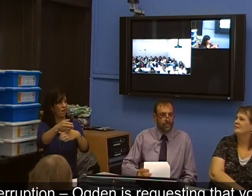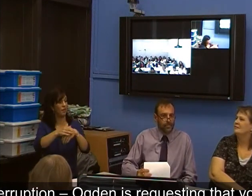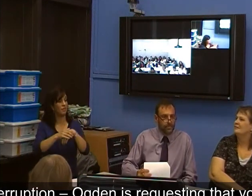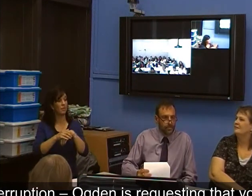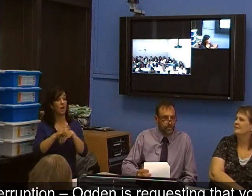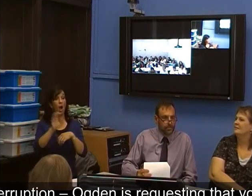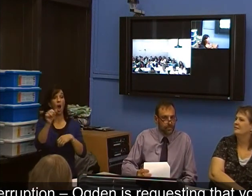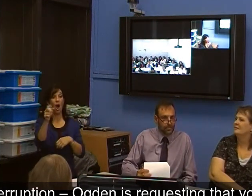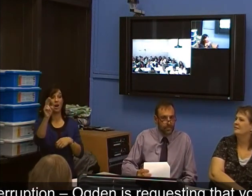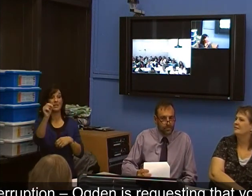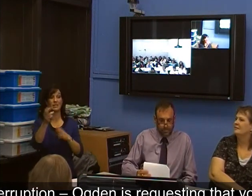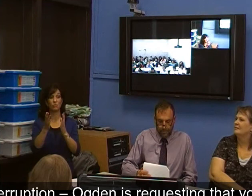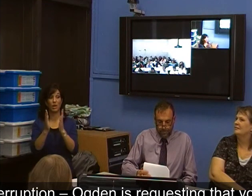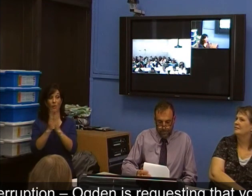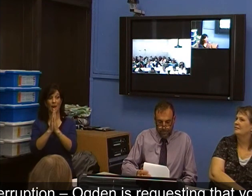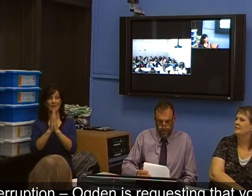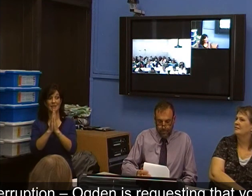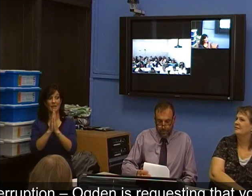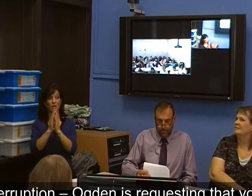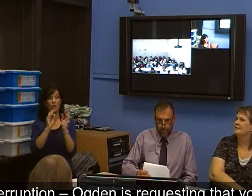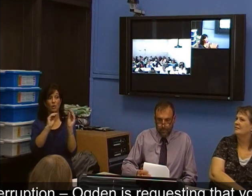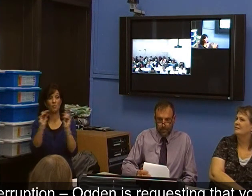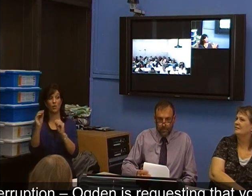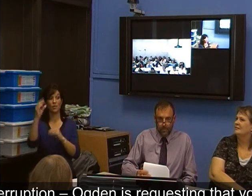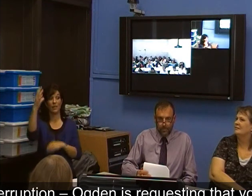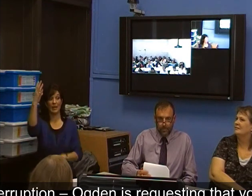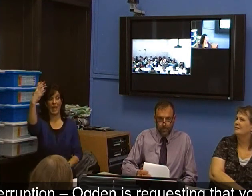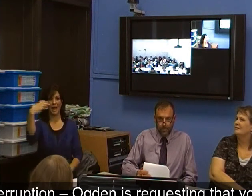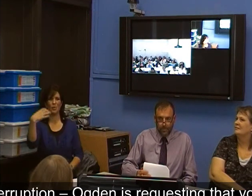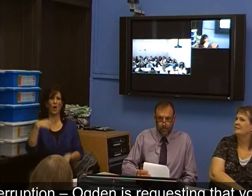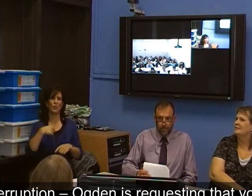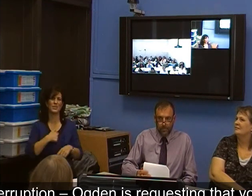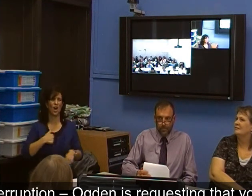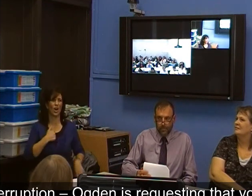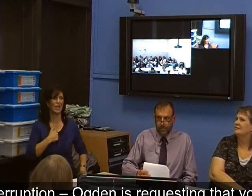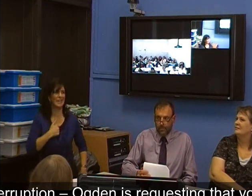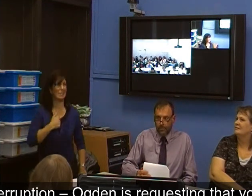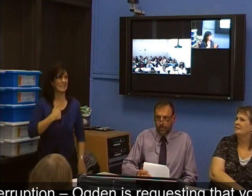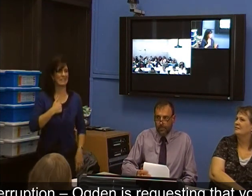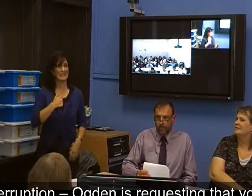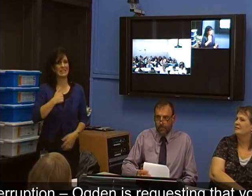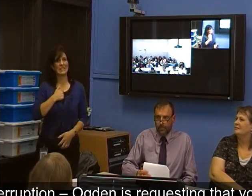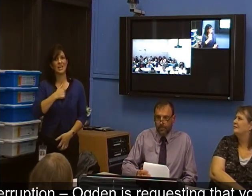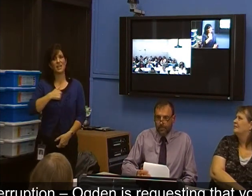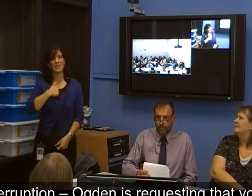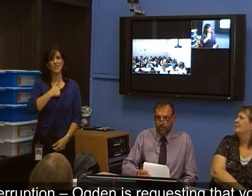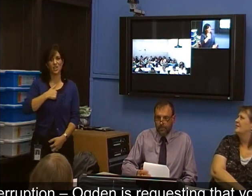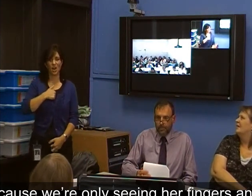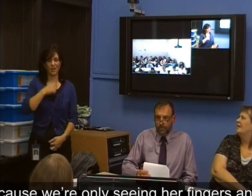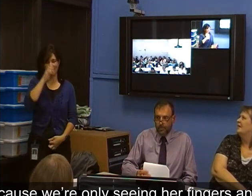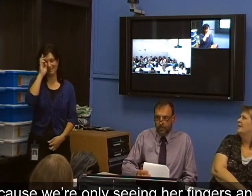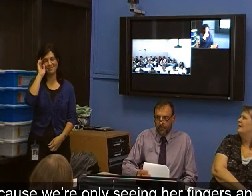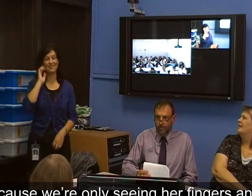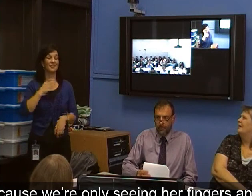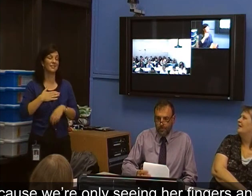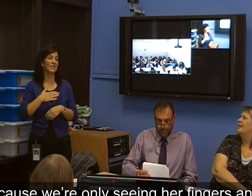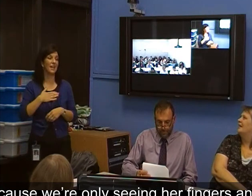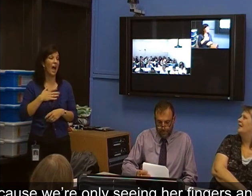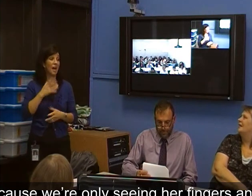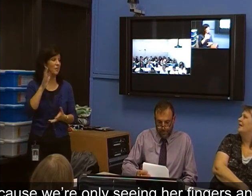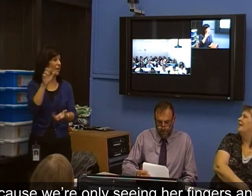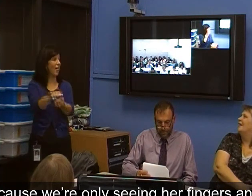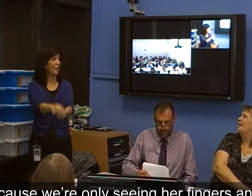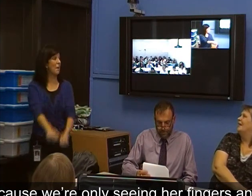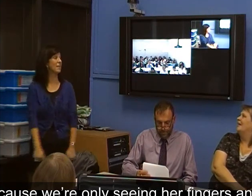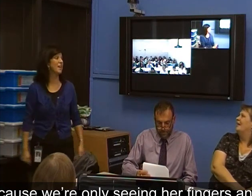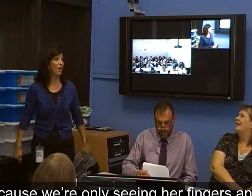Ogden's requesting that you move the camera down on your interpreter because we're only seeing her fingers and head so that she can